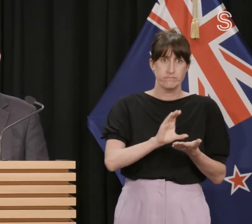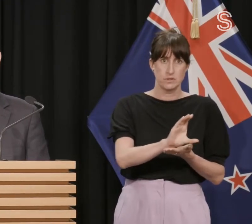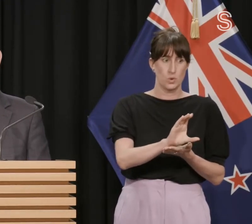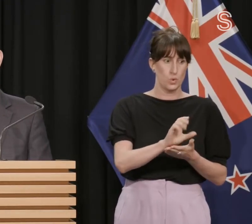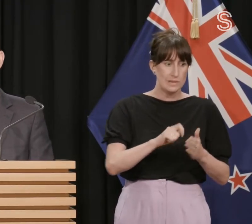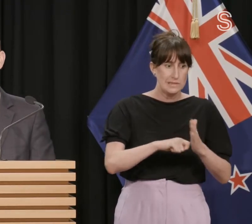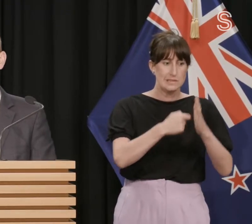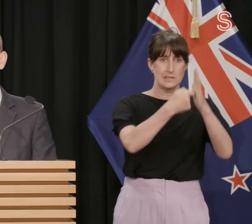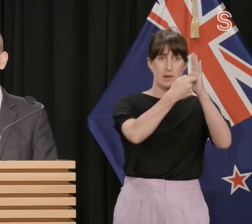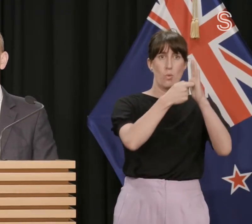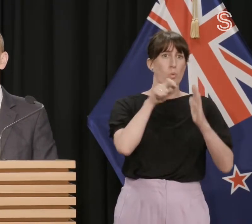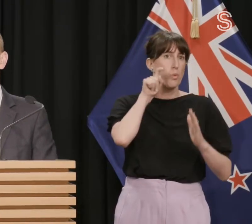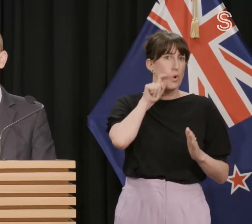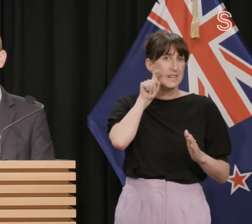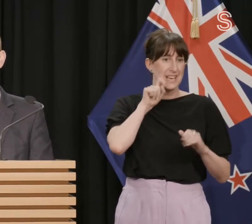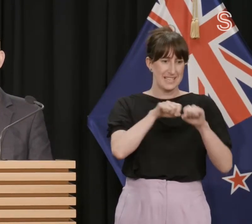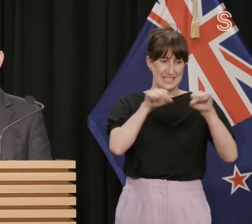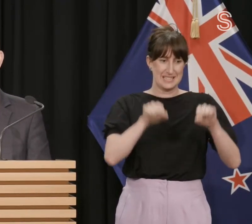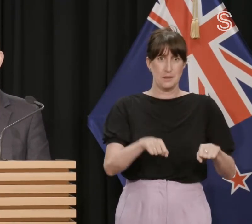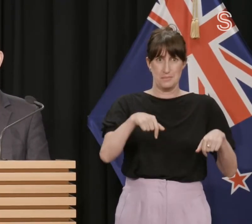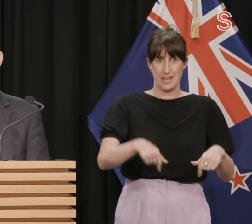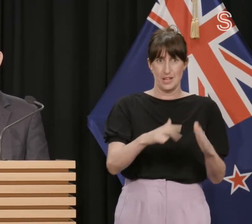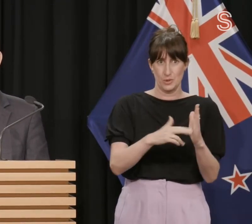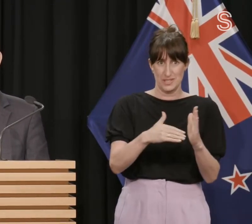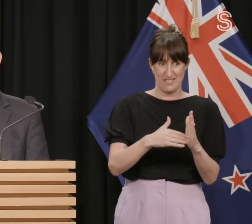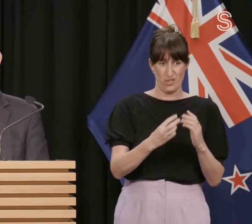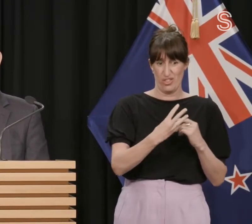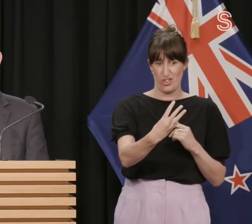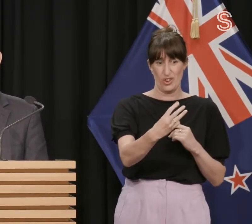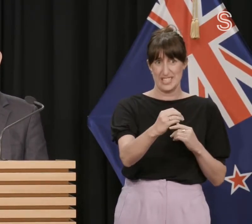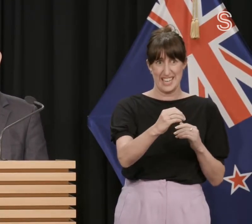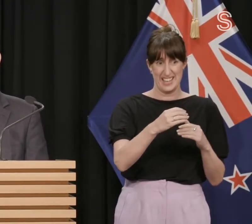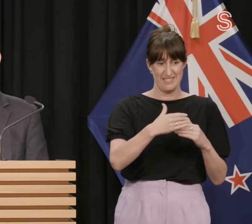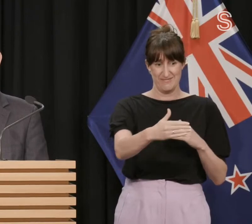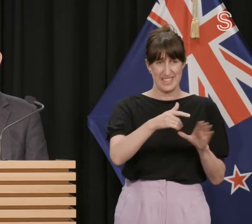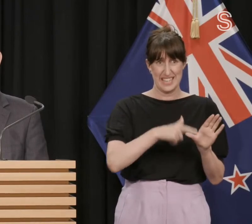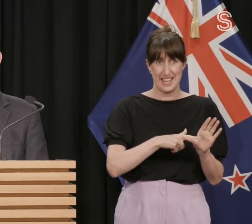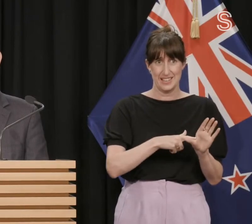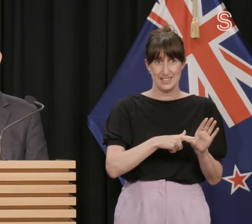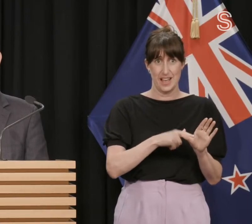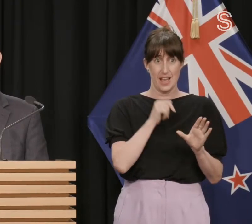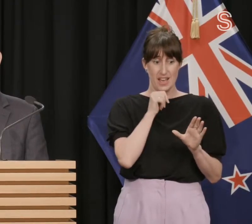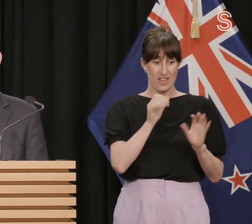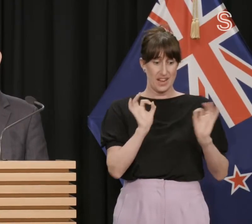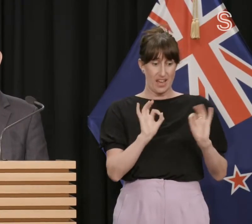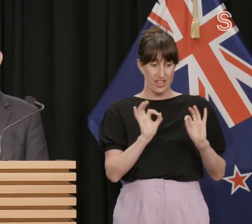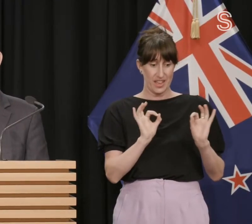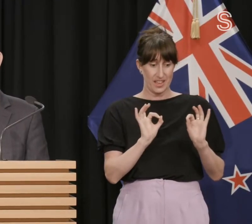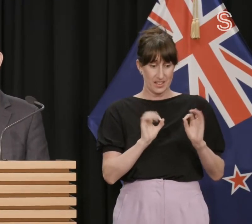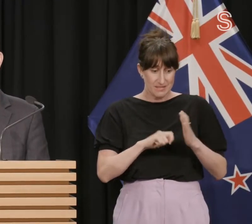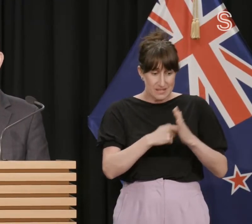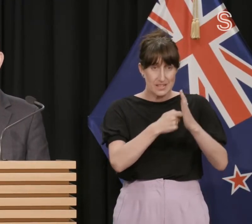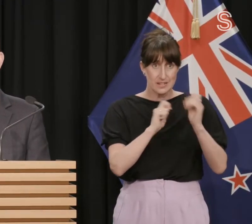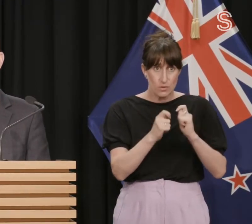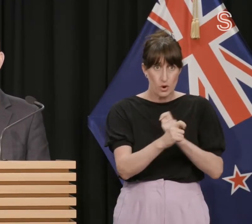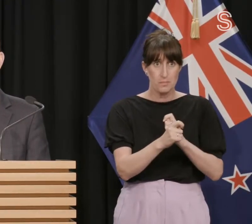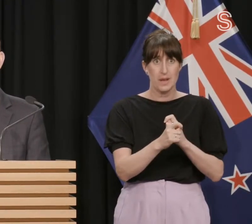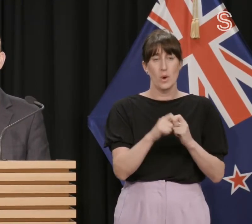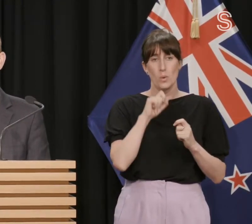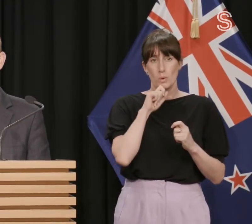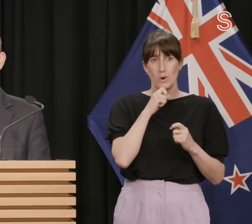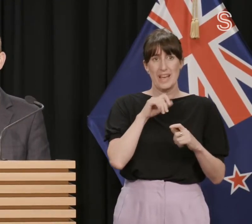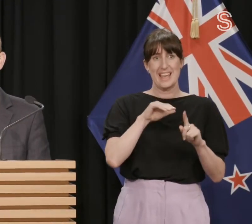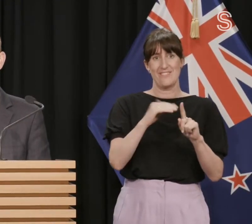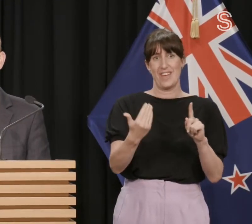the country in the next 30 years. If we don't undertake reform, the cost that that is going to impose on households in terms of the